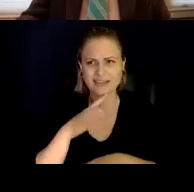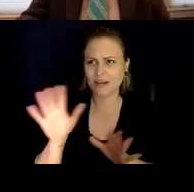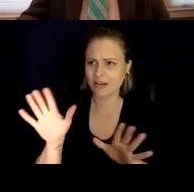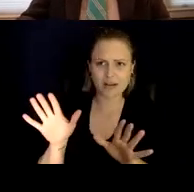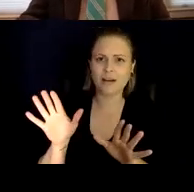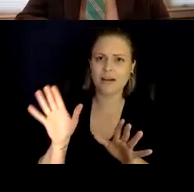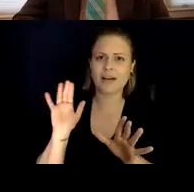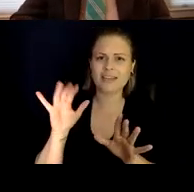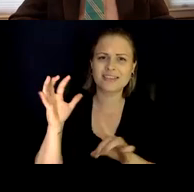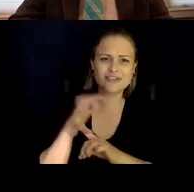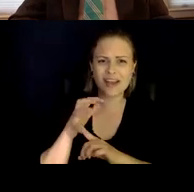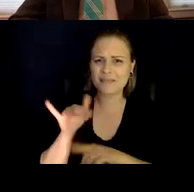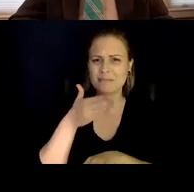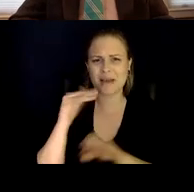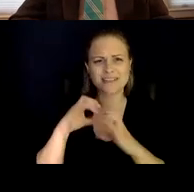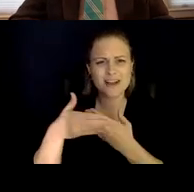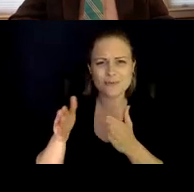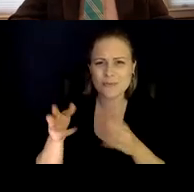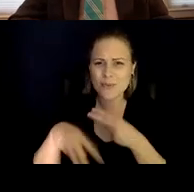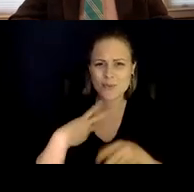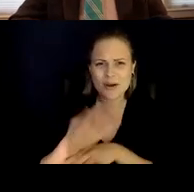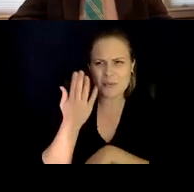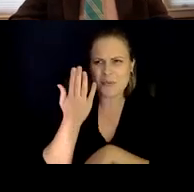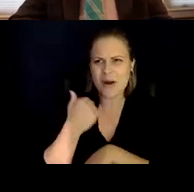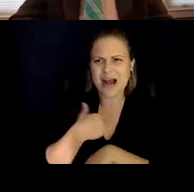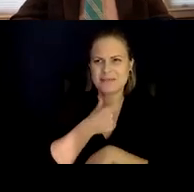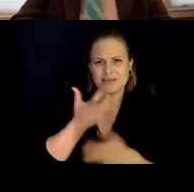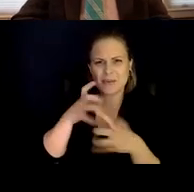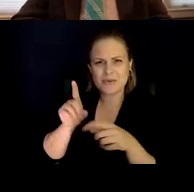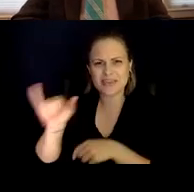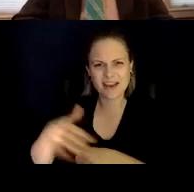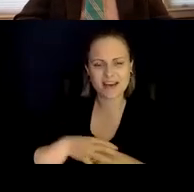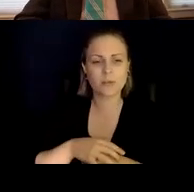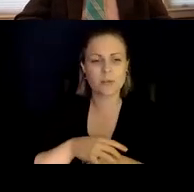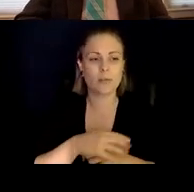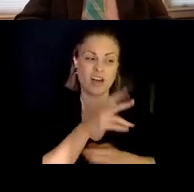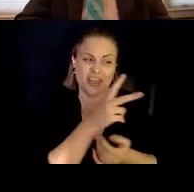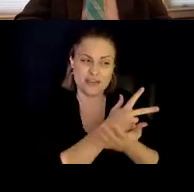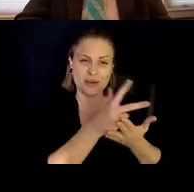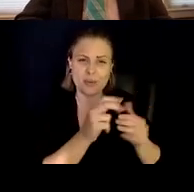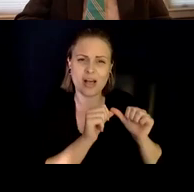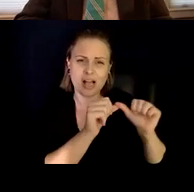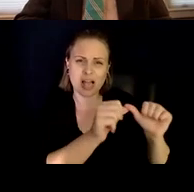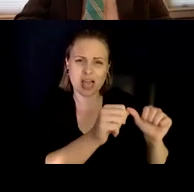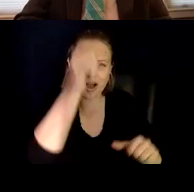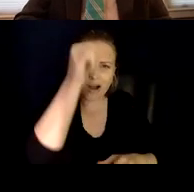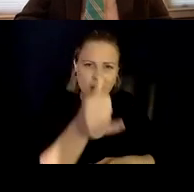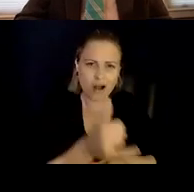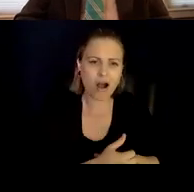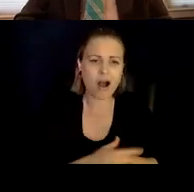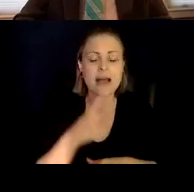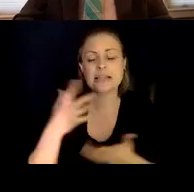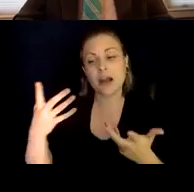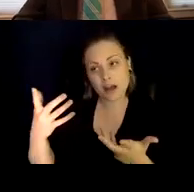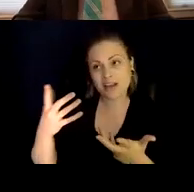best classroom in the world. And why would I not want to do that? And he said, well, 3 weeks is a long time. And I said, yeah, well, in some ways it's